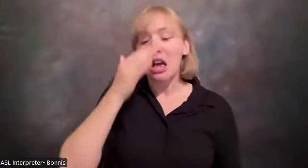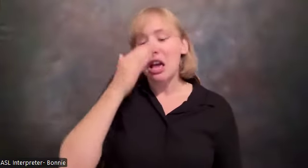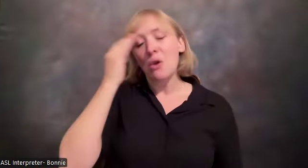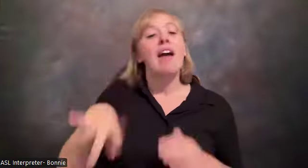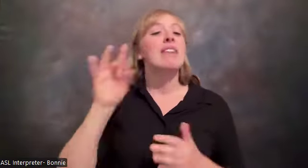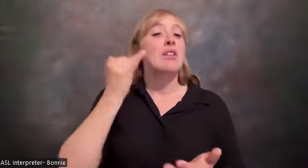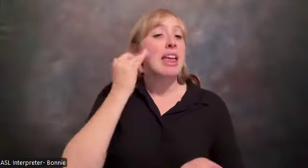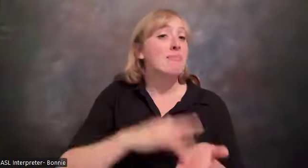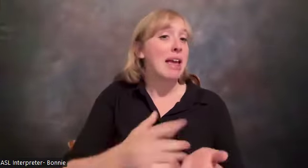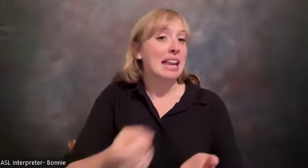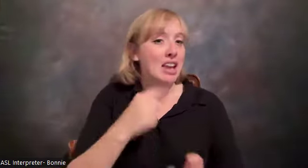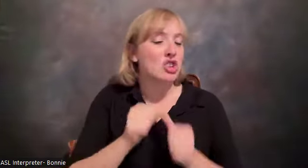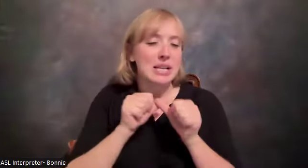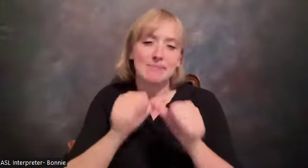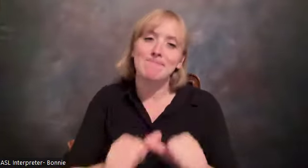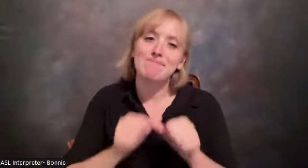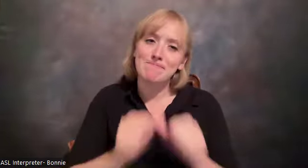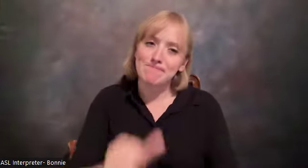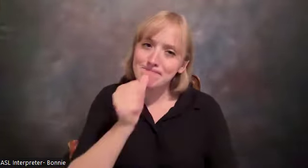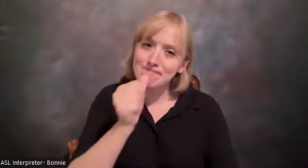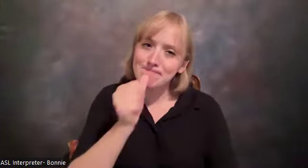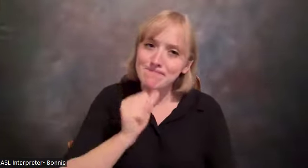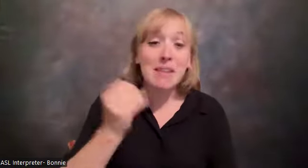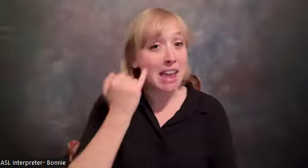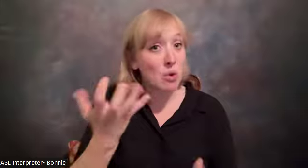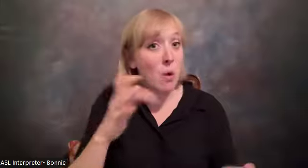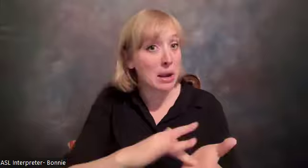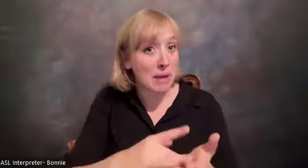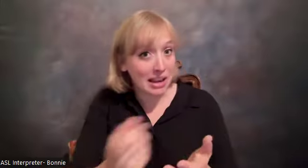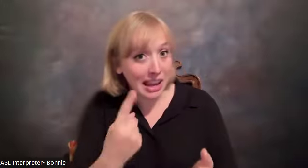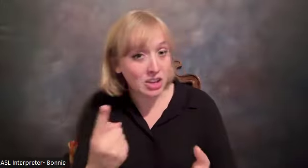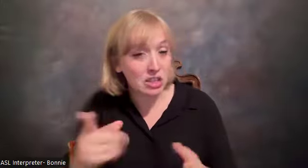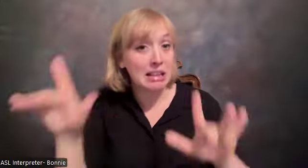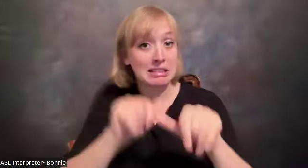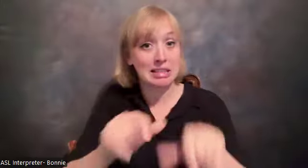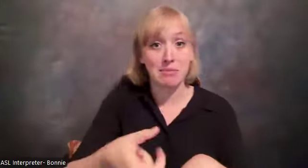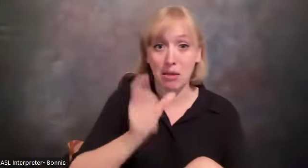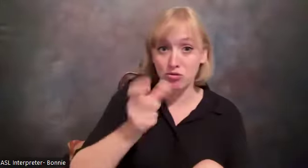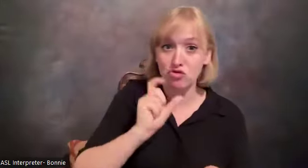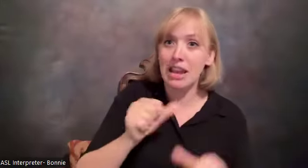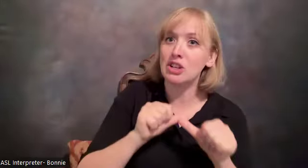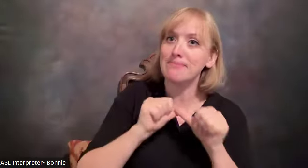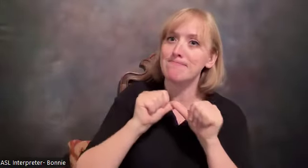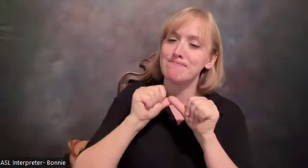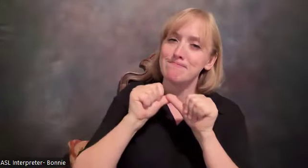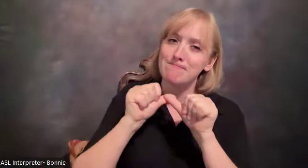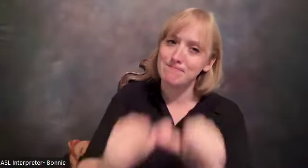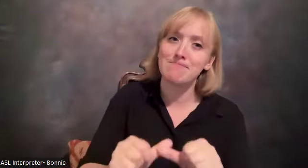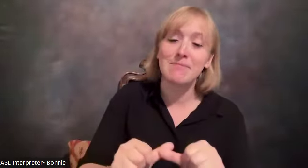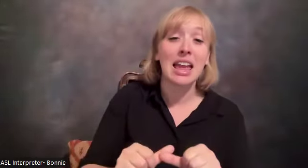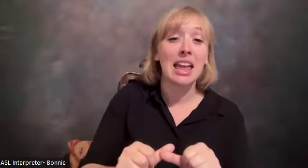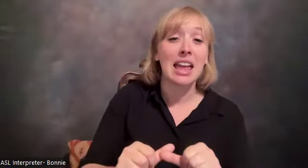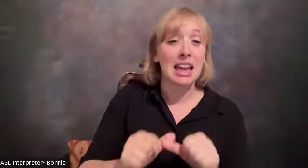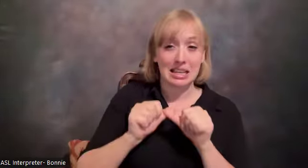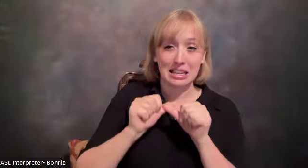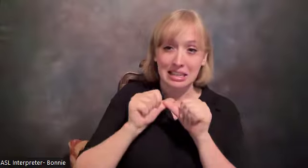important aspect. If you're going to drink on top of antabuse, you cannot half measure it. In fact, if you're going to try drinking on top of antabuse, you may